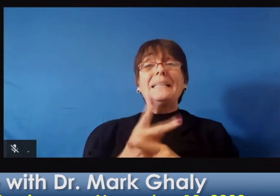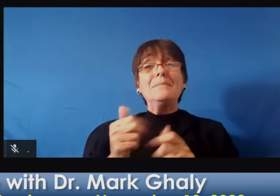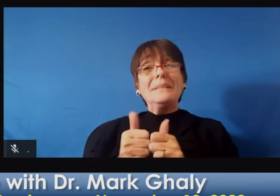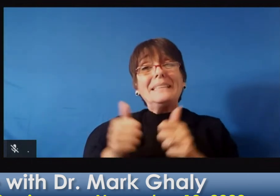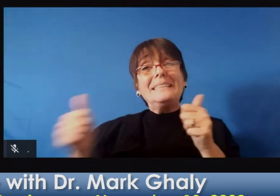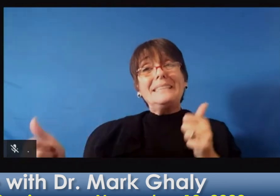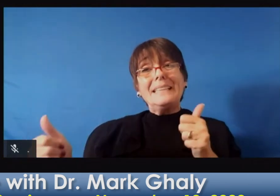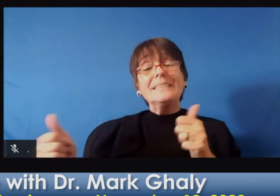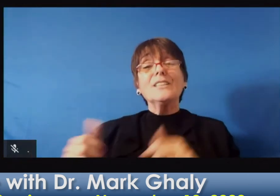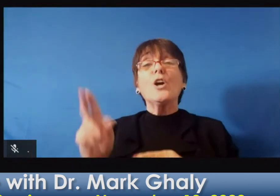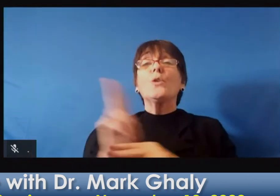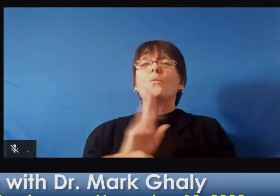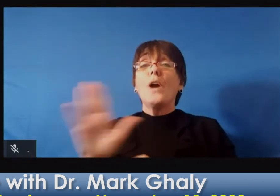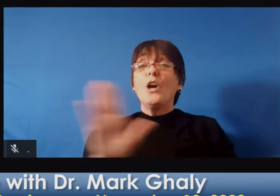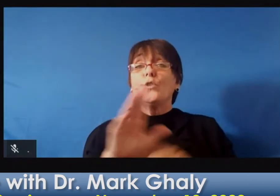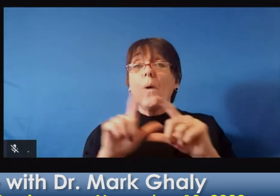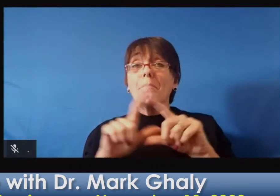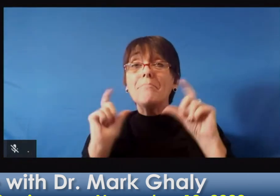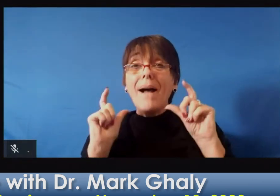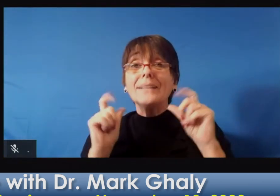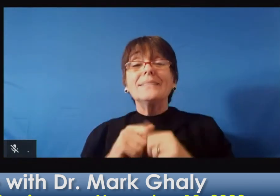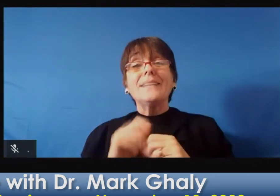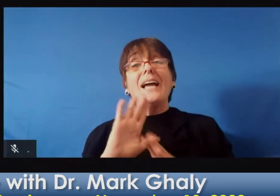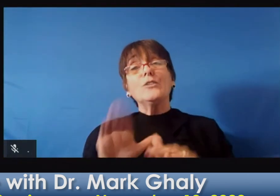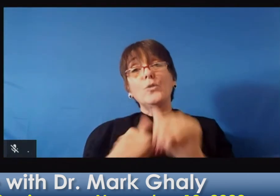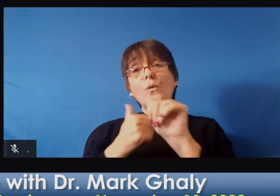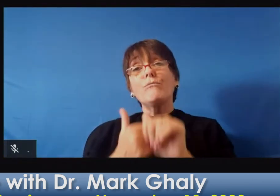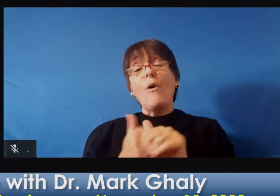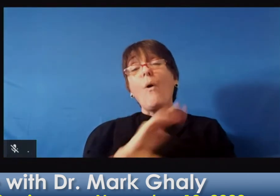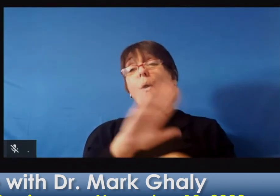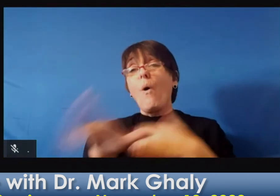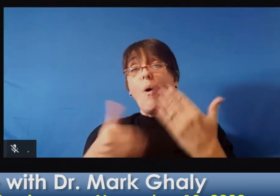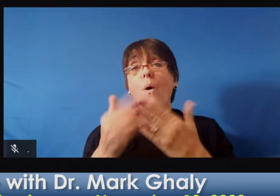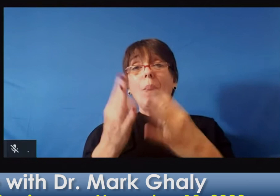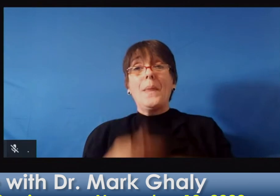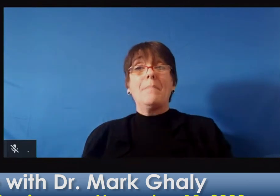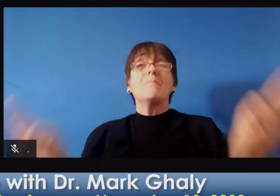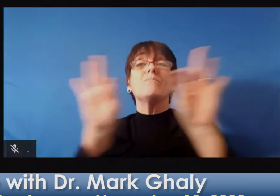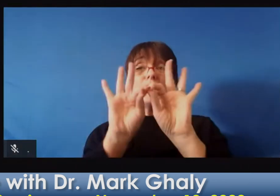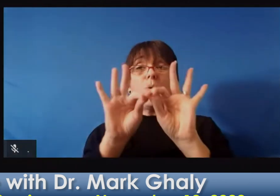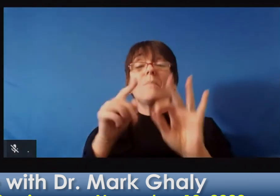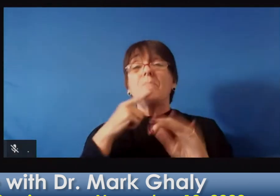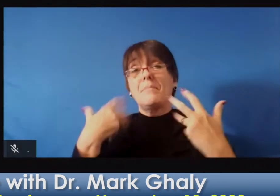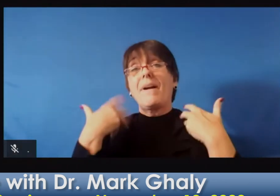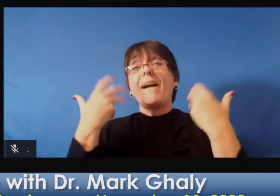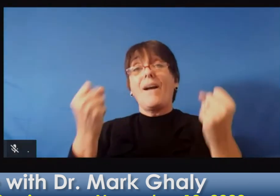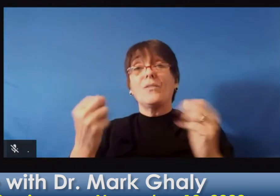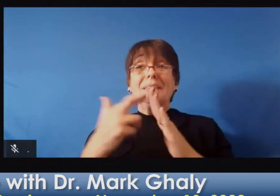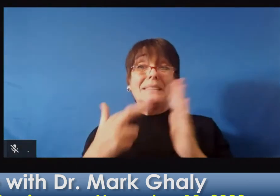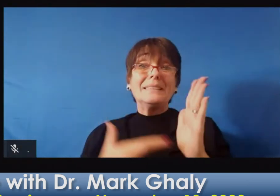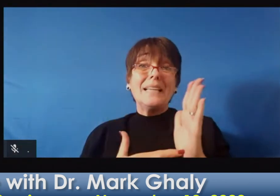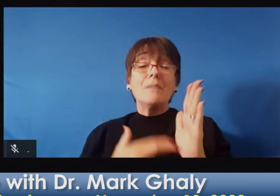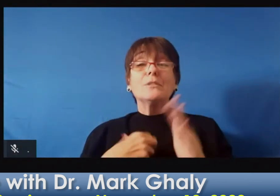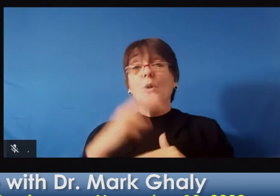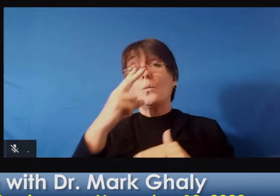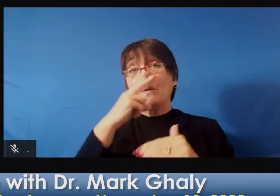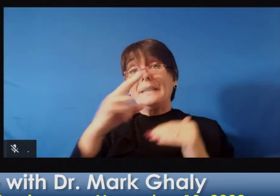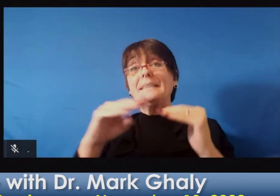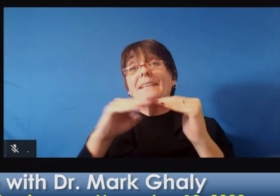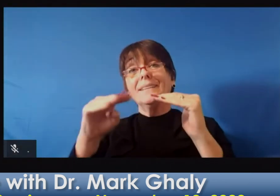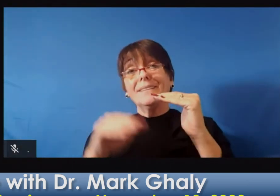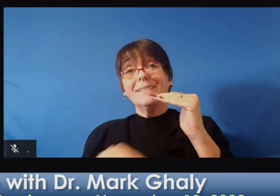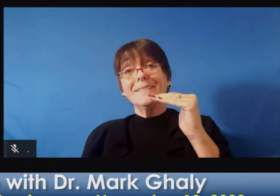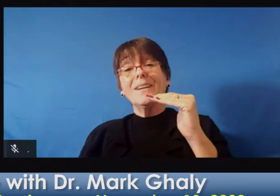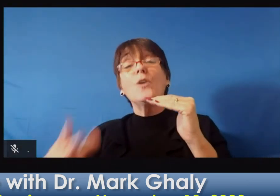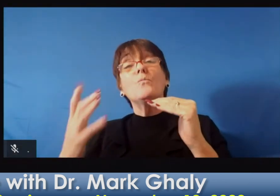distanced, to wear our mask, and to follow all of these important public health steps that we've seen flatten the curve before and